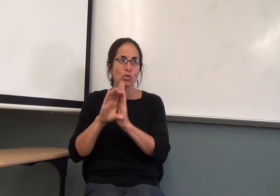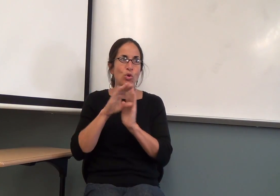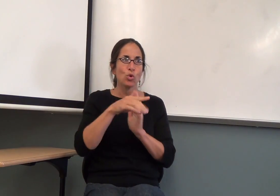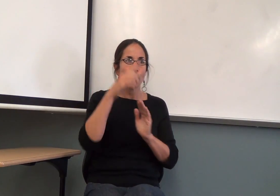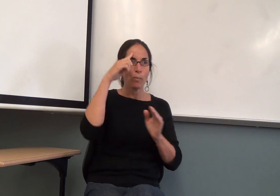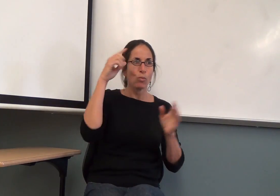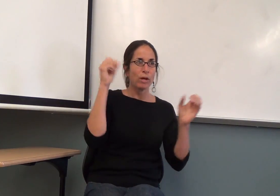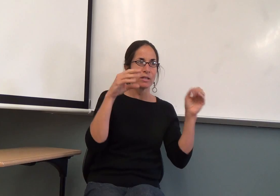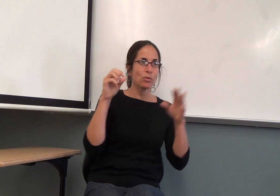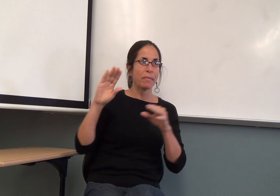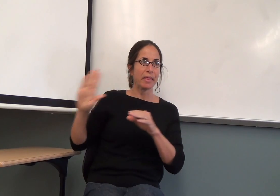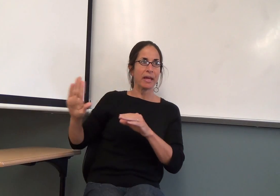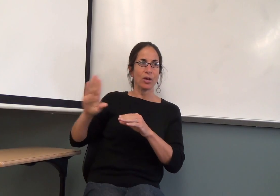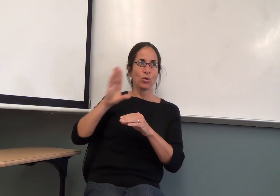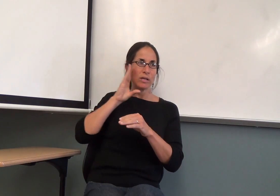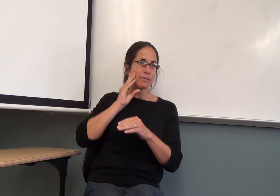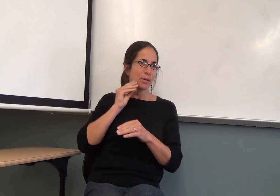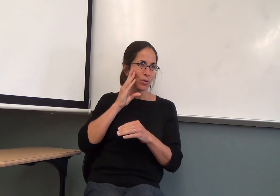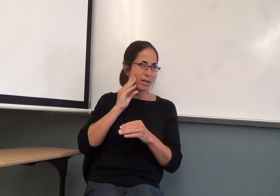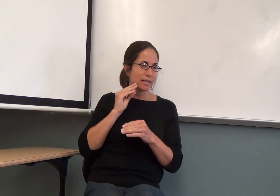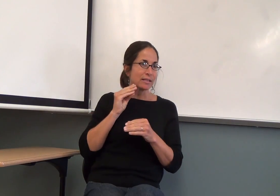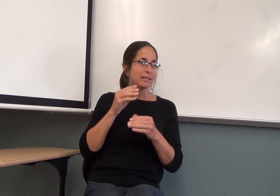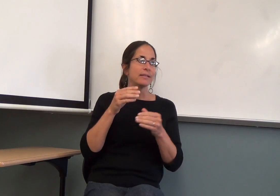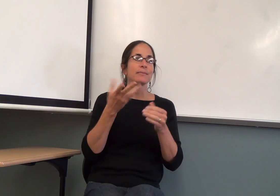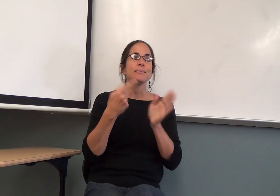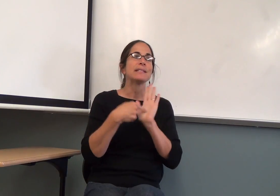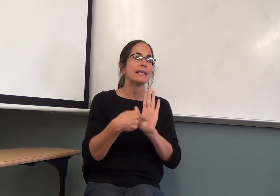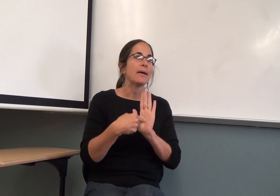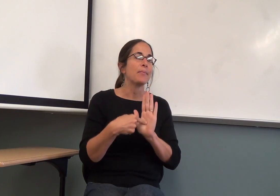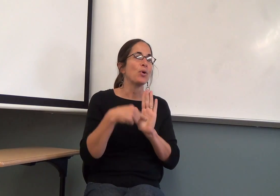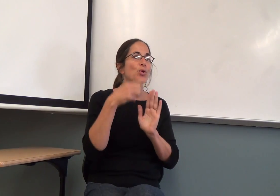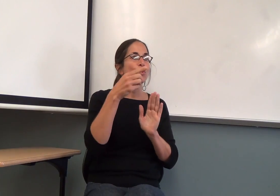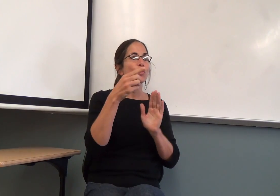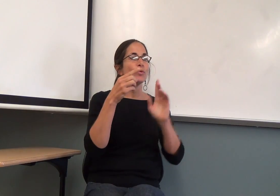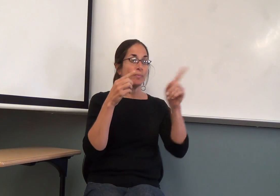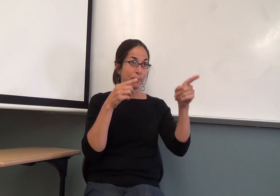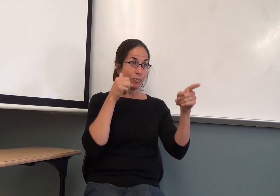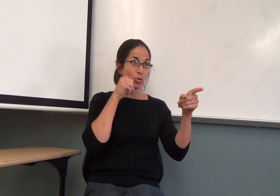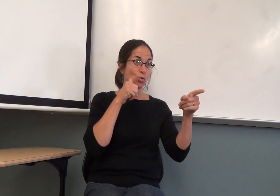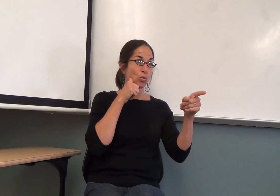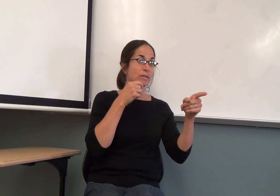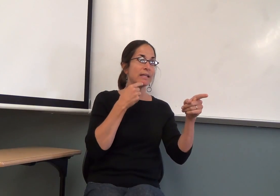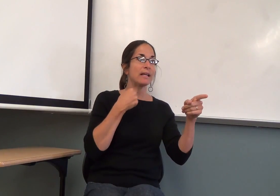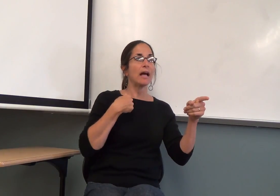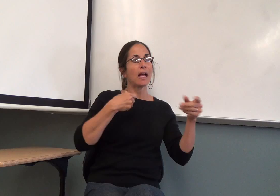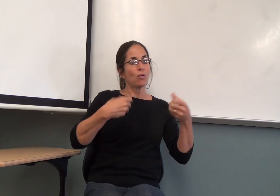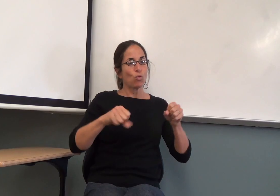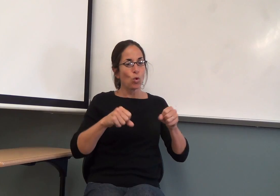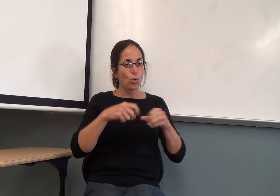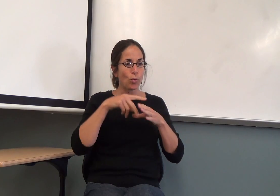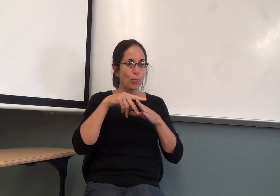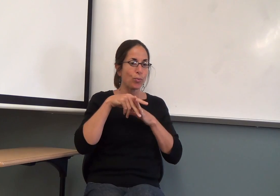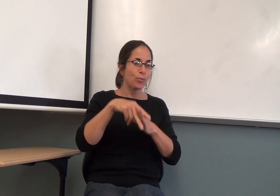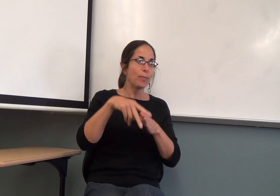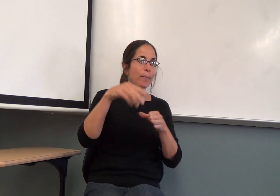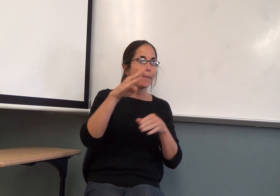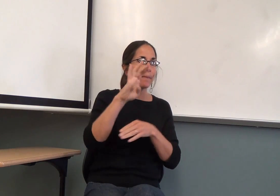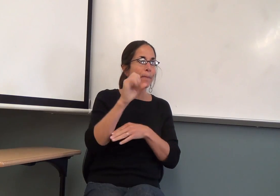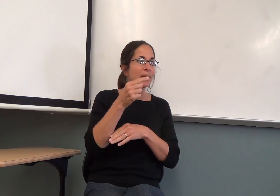explain. If you told me about riding in Big Sur Yes. on motorcycles Yes. with your friends Yes. for a minute or